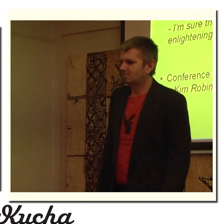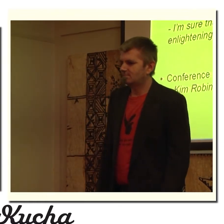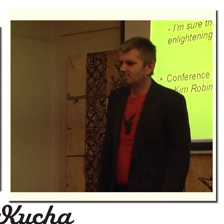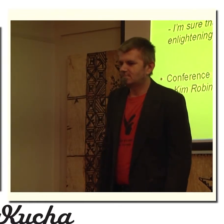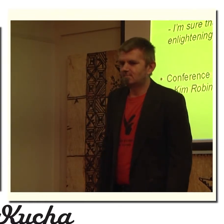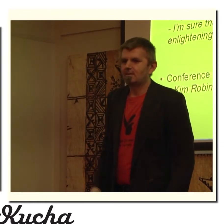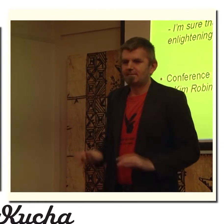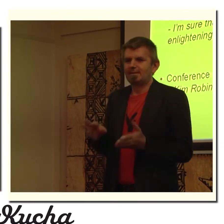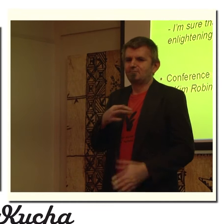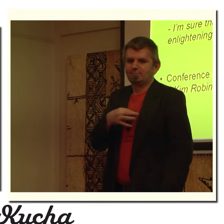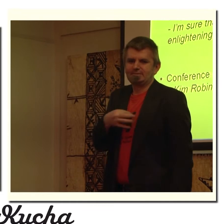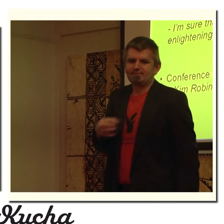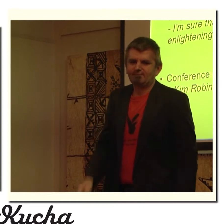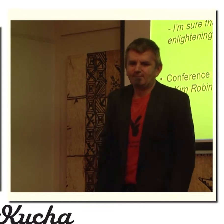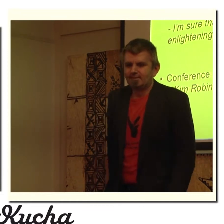dead representative.